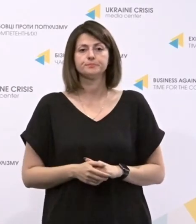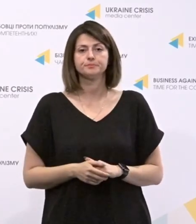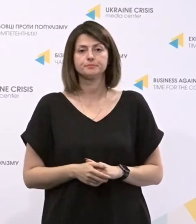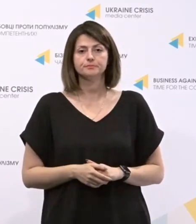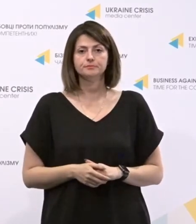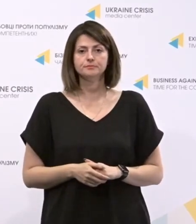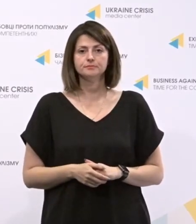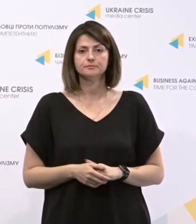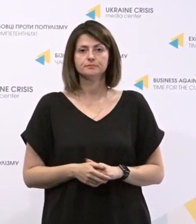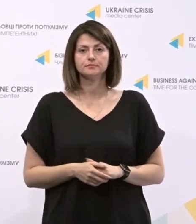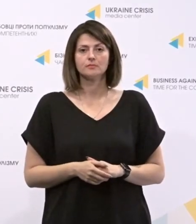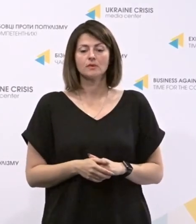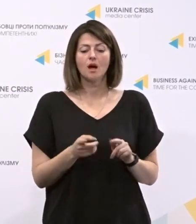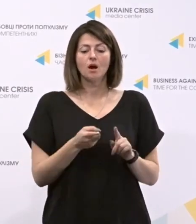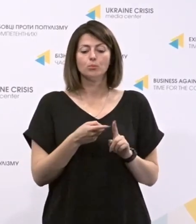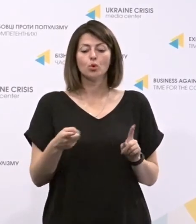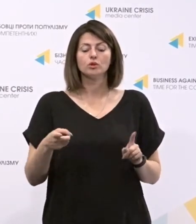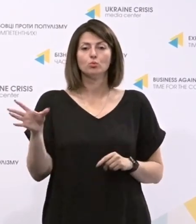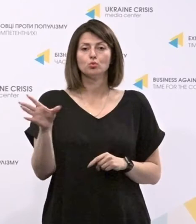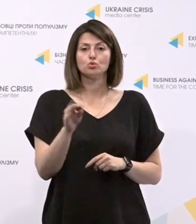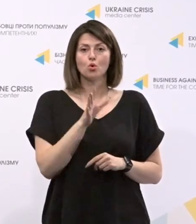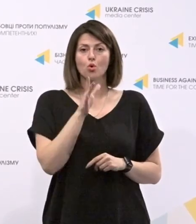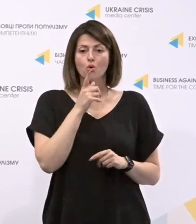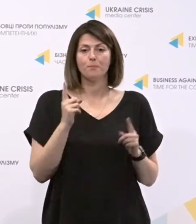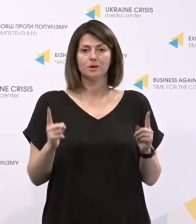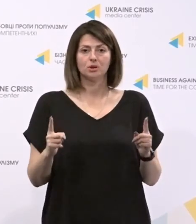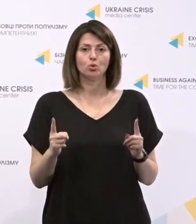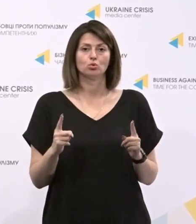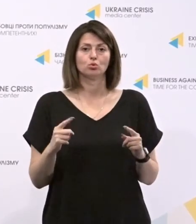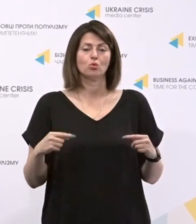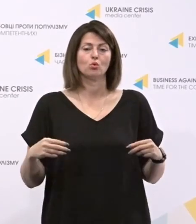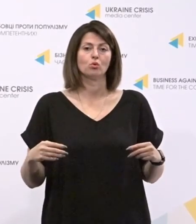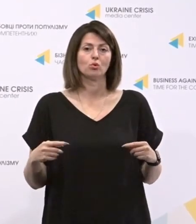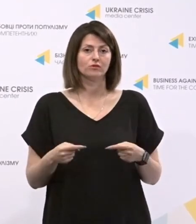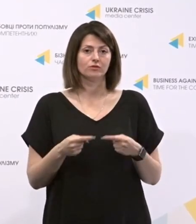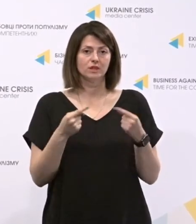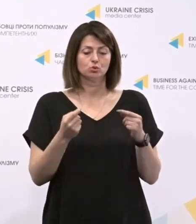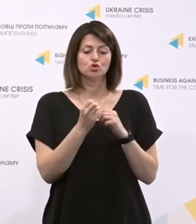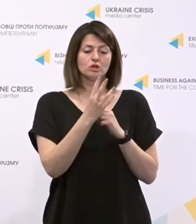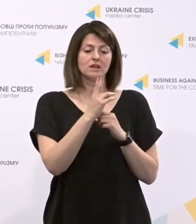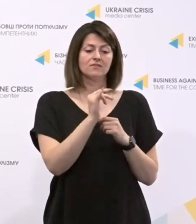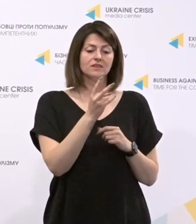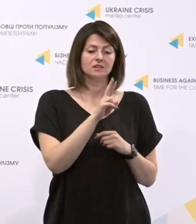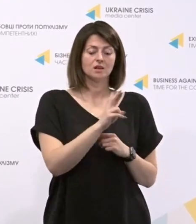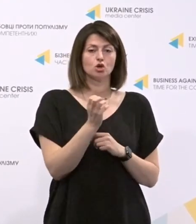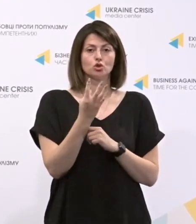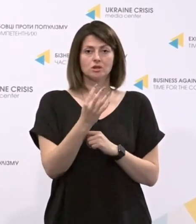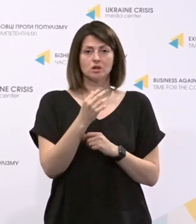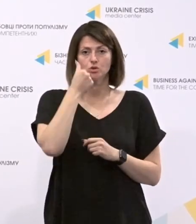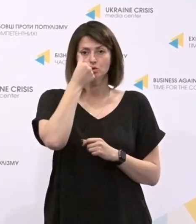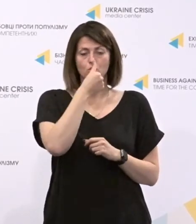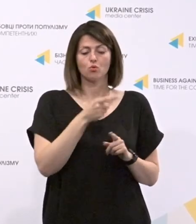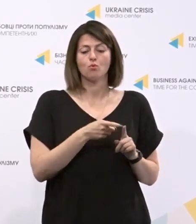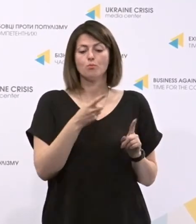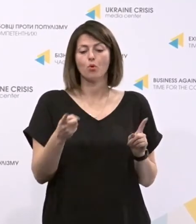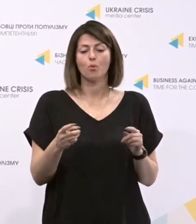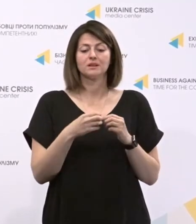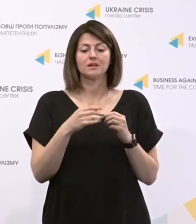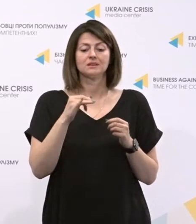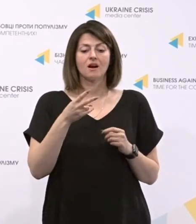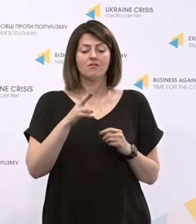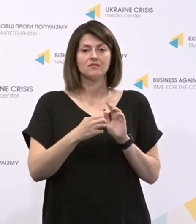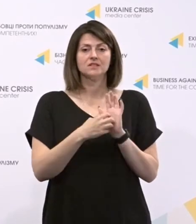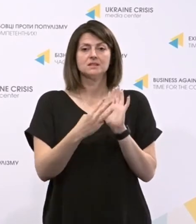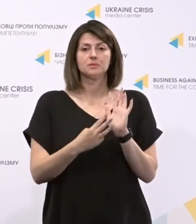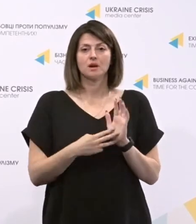During the entire conflict period from the 14th of April 2014 to the 15th of May 2018, we